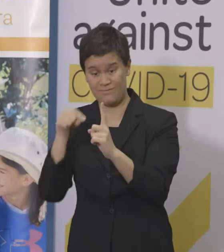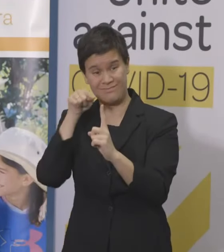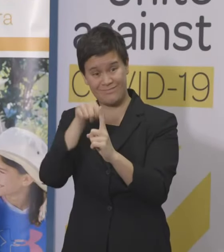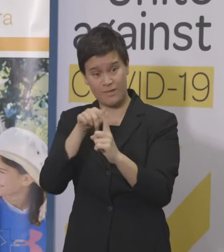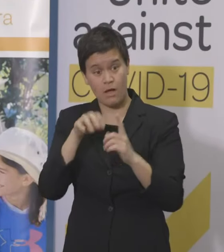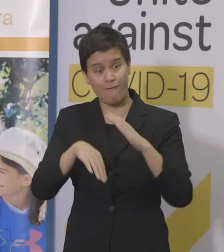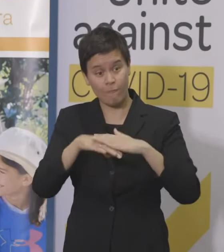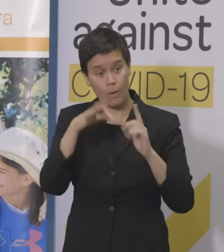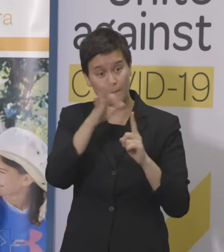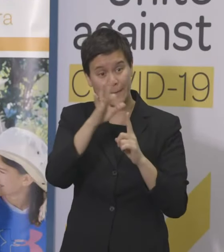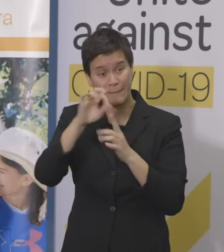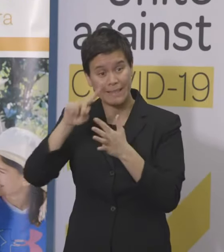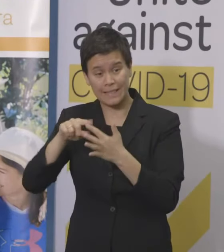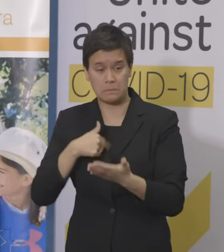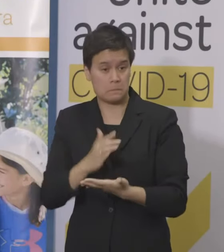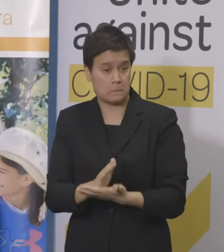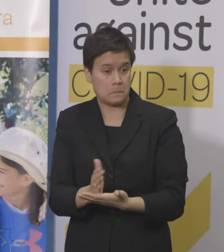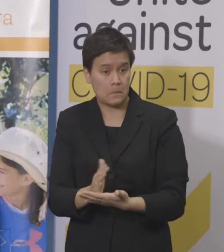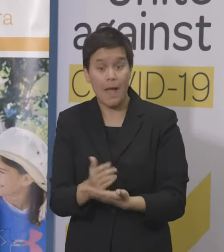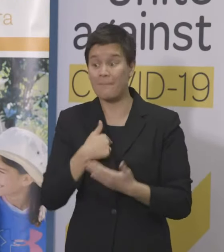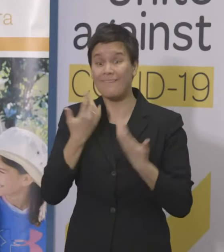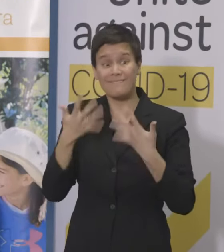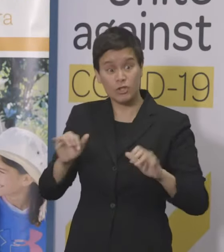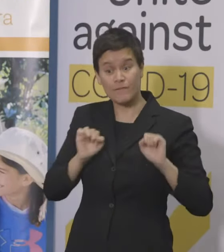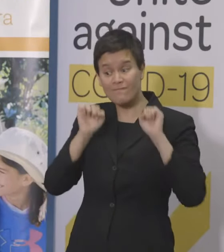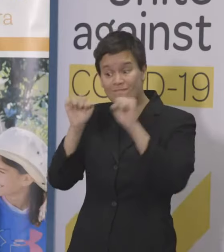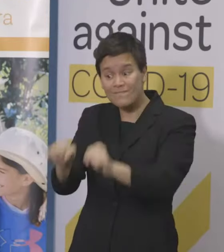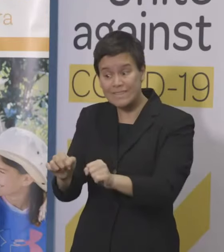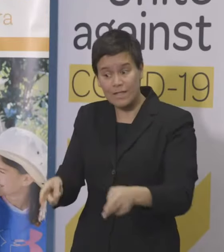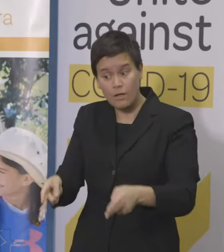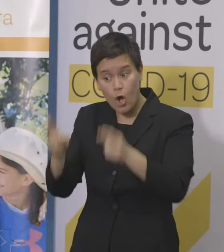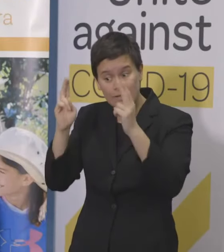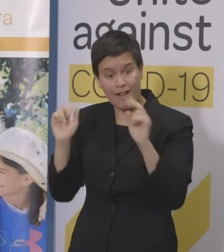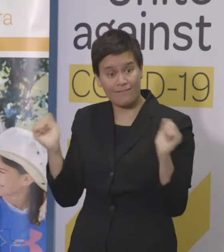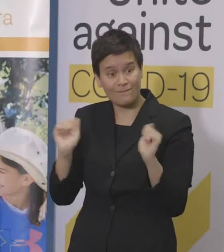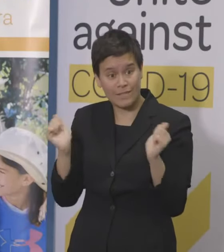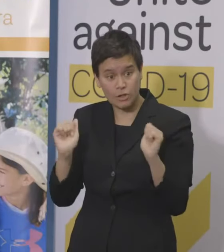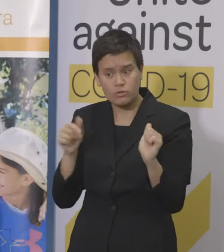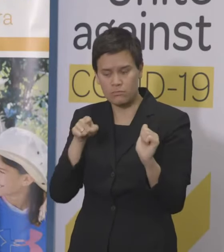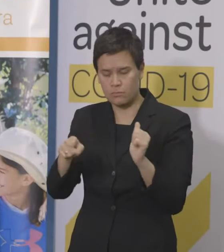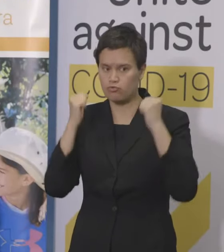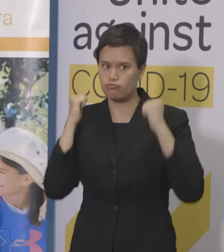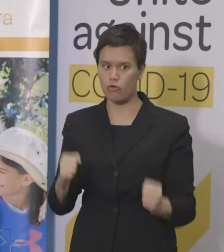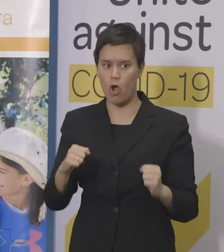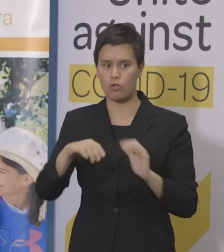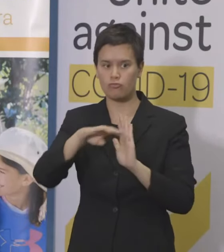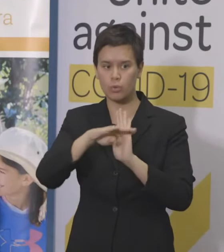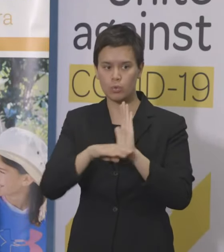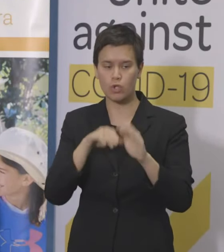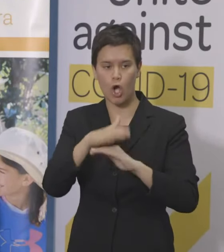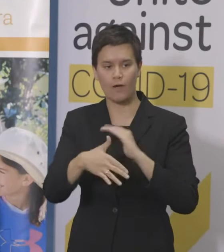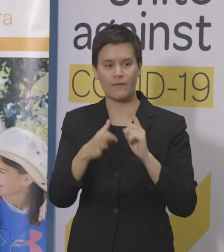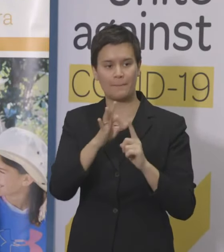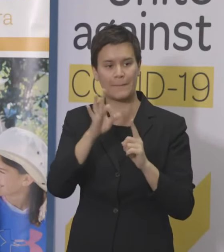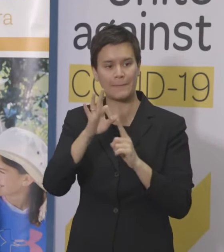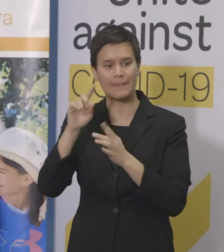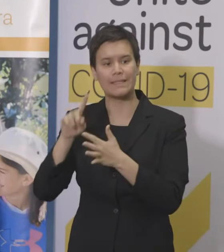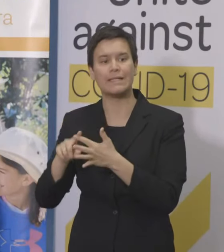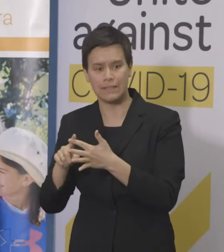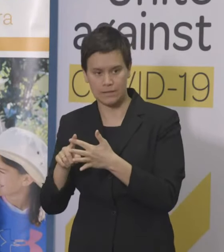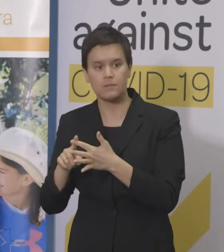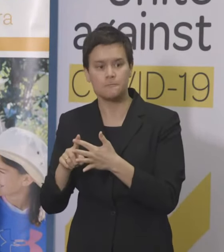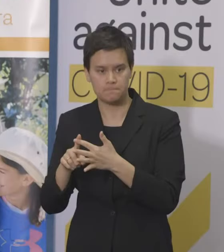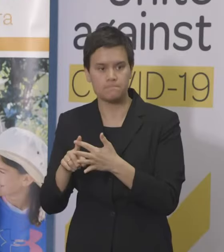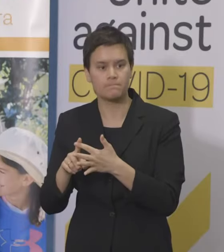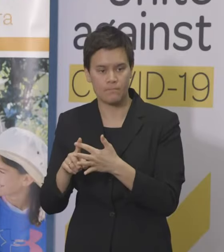having visited that facility, there is very strict sort of requirements and enforcement around use of PPE, but that's exactly what will